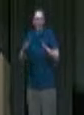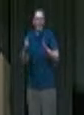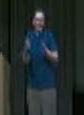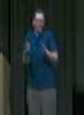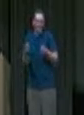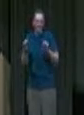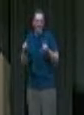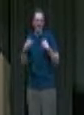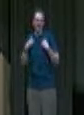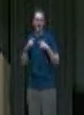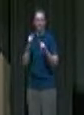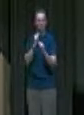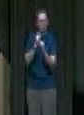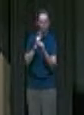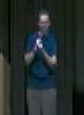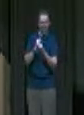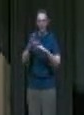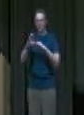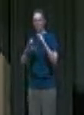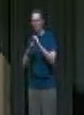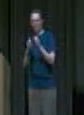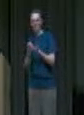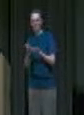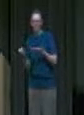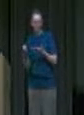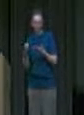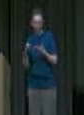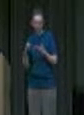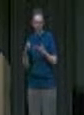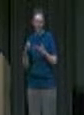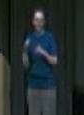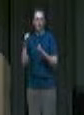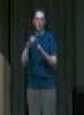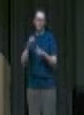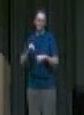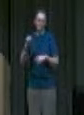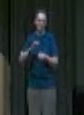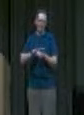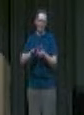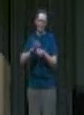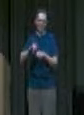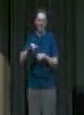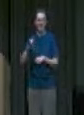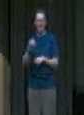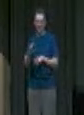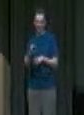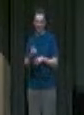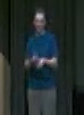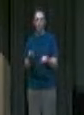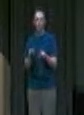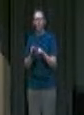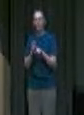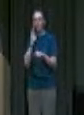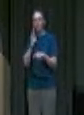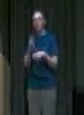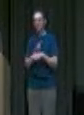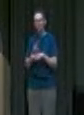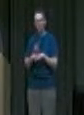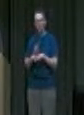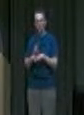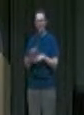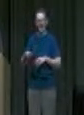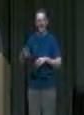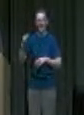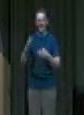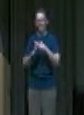get trucks and construction equipment to the north side of the dam there. We'll also be using the High